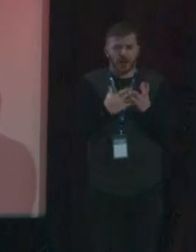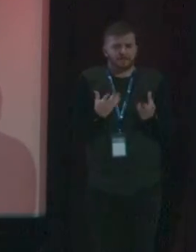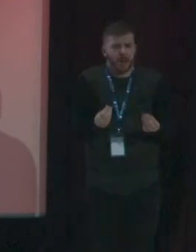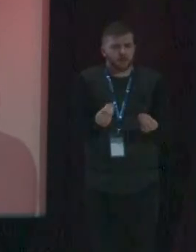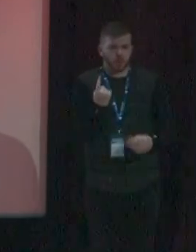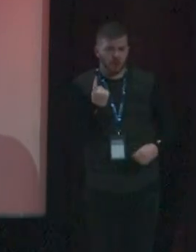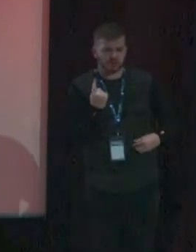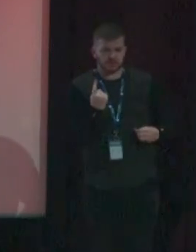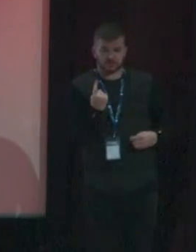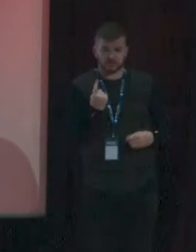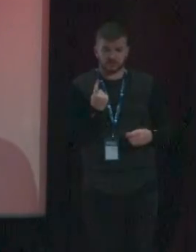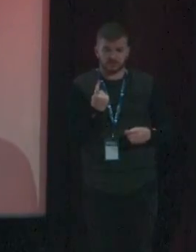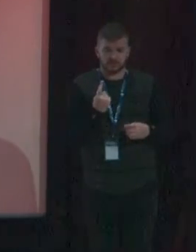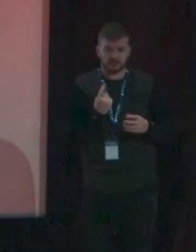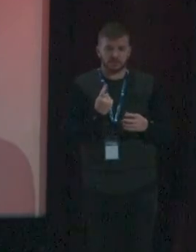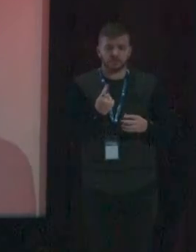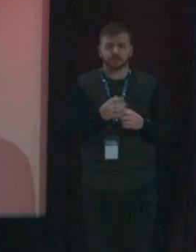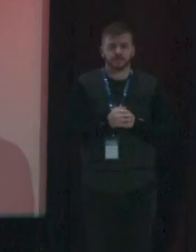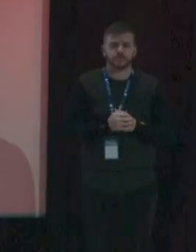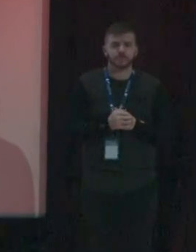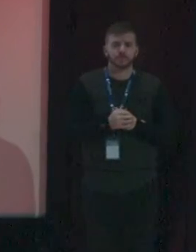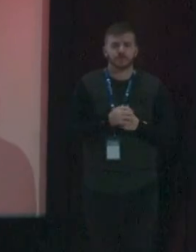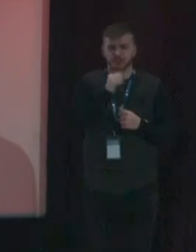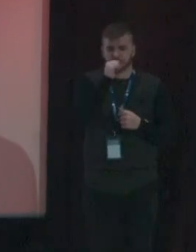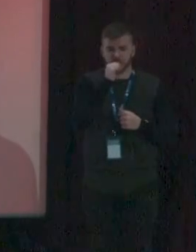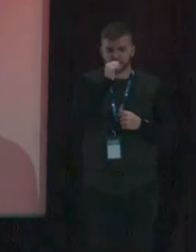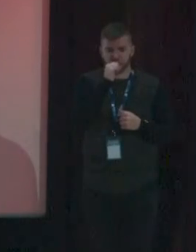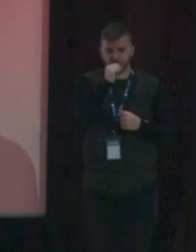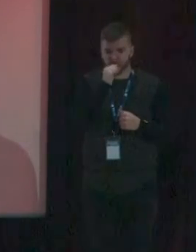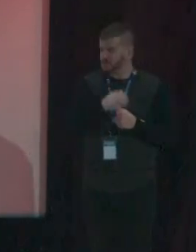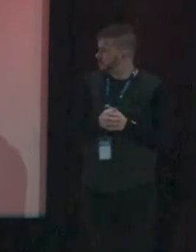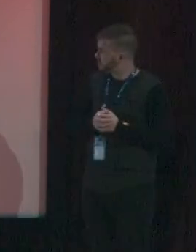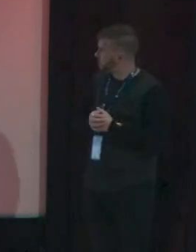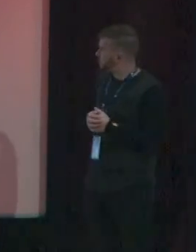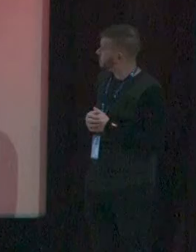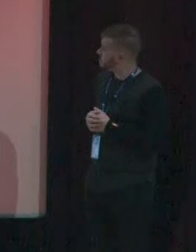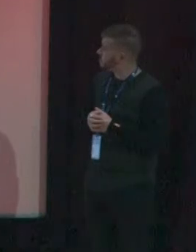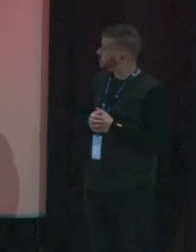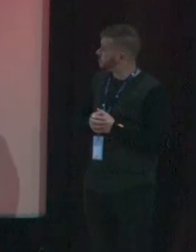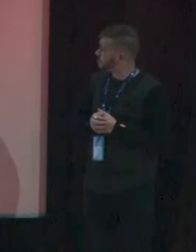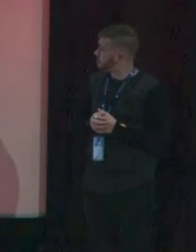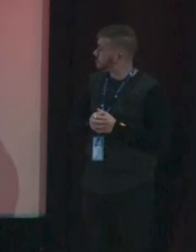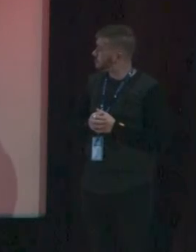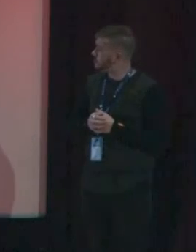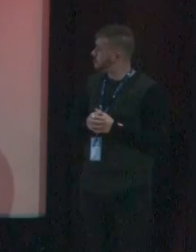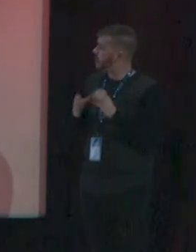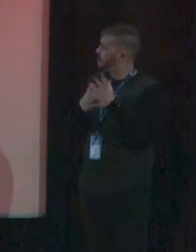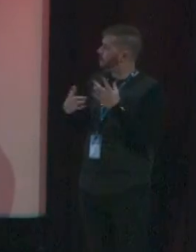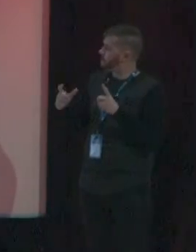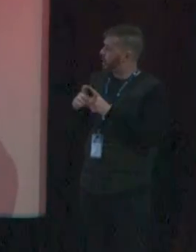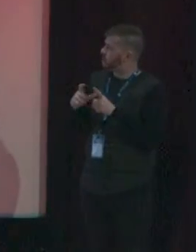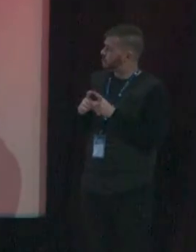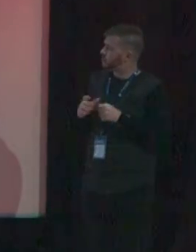It's British. If the British government had cared about video games, which they took a long, long time to do, we could have made a ton of money